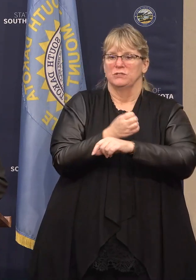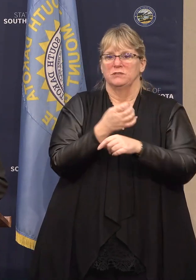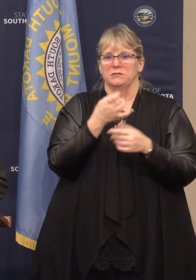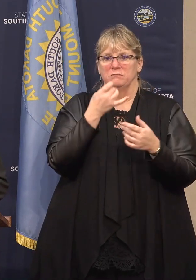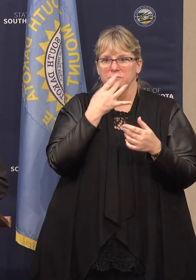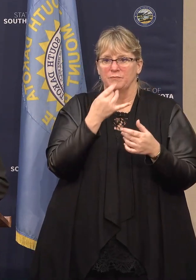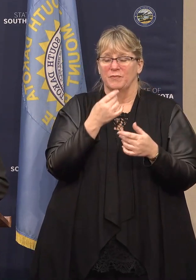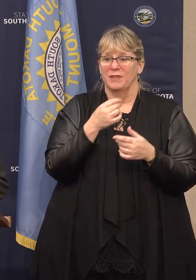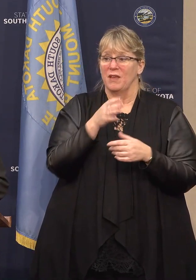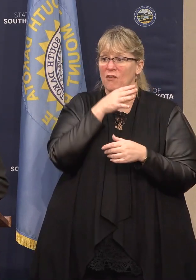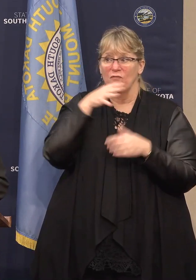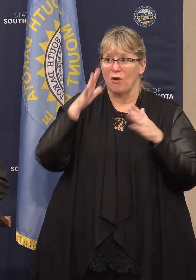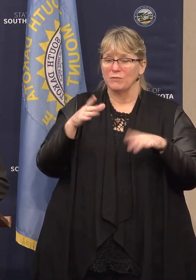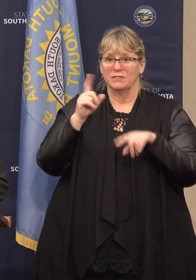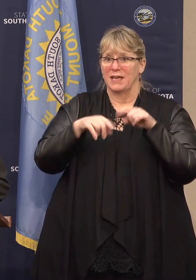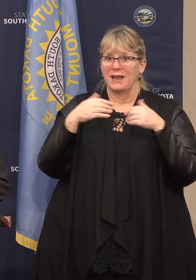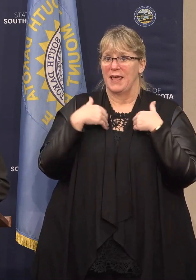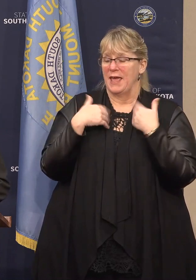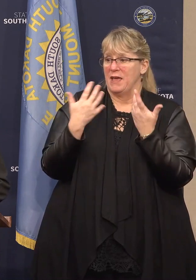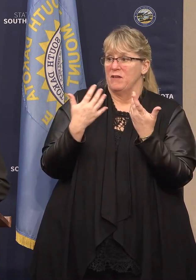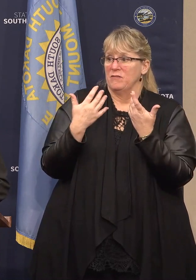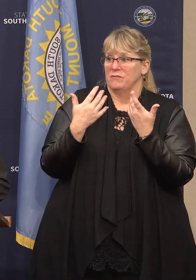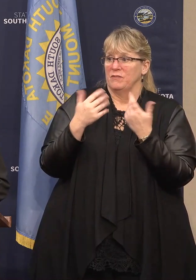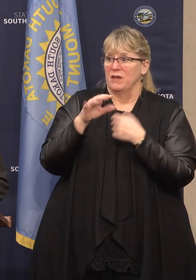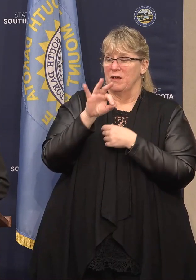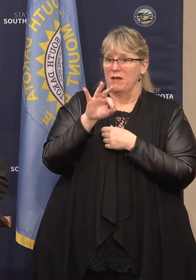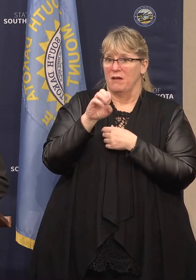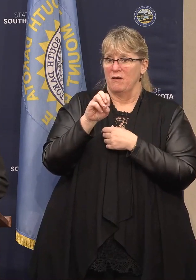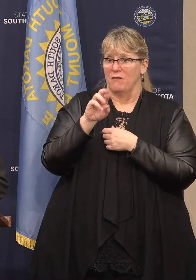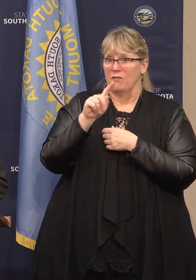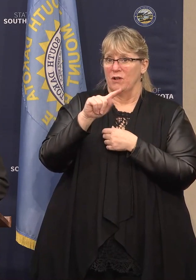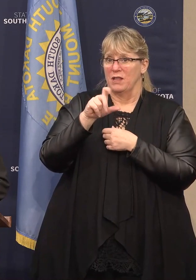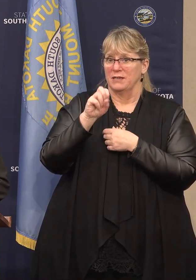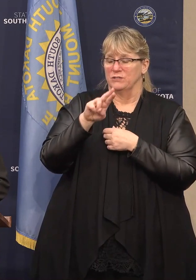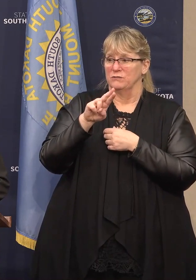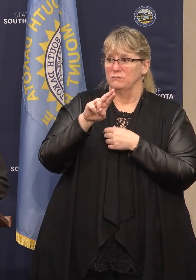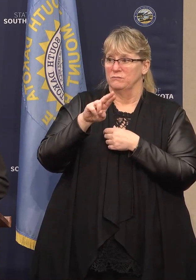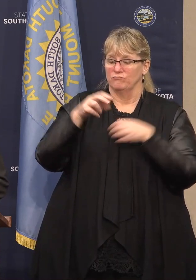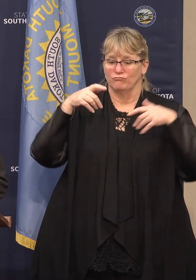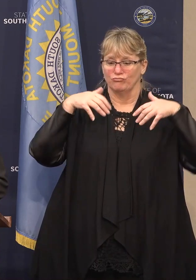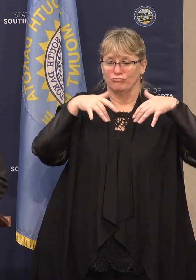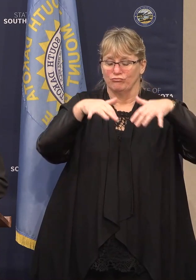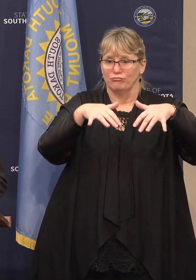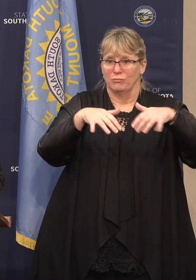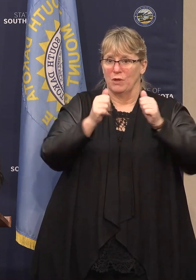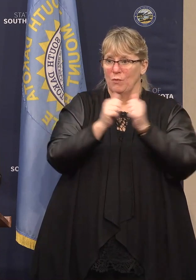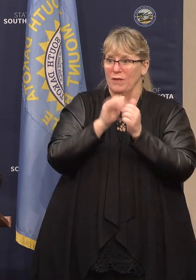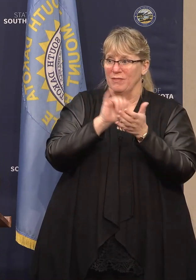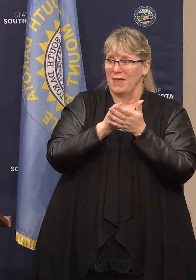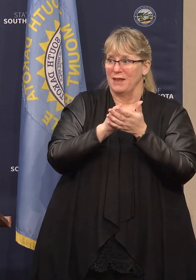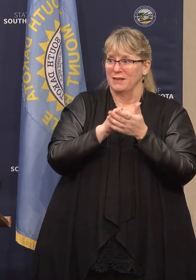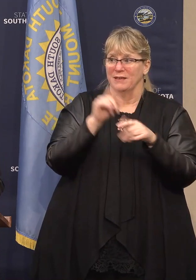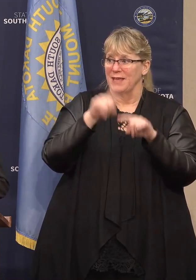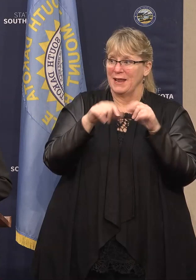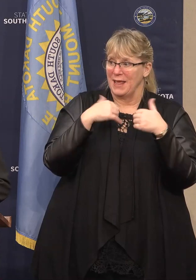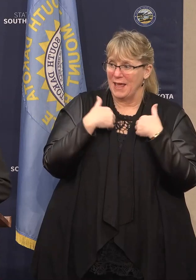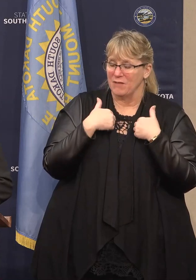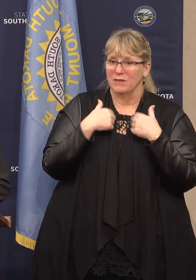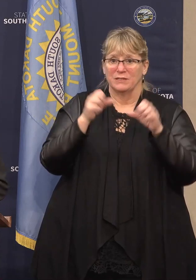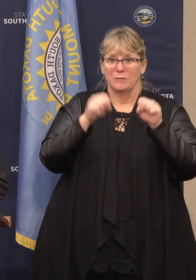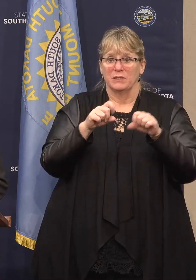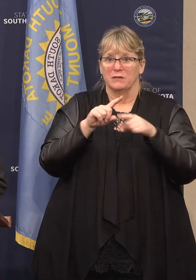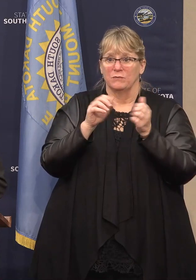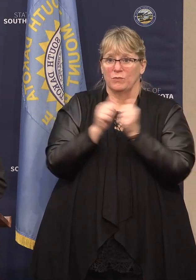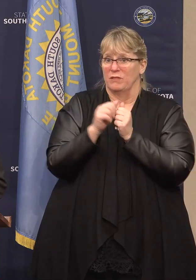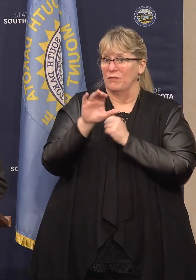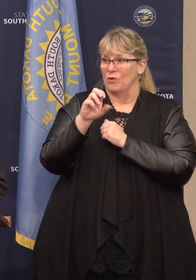that our farmers won't be able to get fertilizer in 2 or 3 years because of the supply chain overseas is going to be limiting that. Our ability to grow crops and to sell